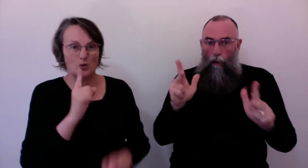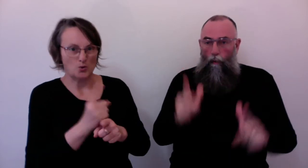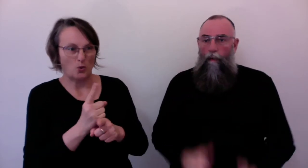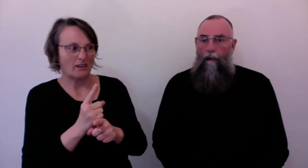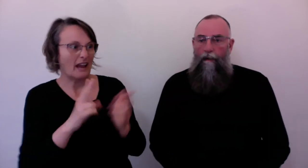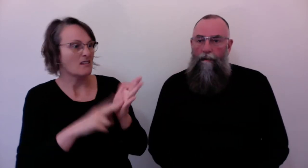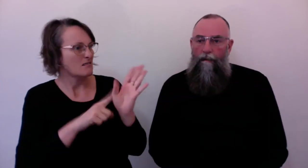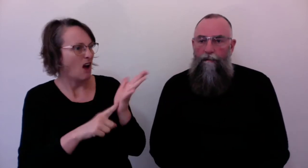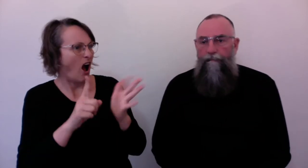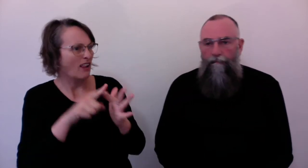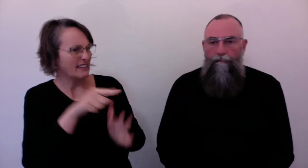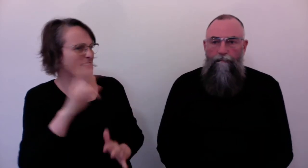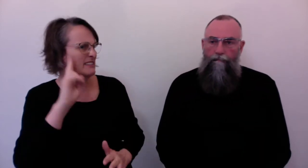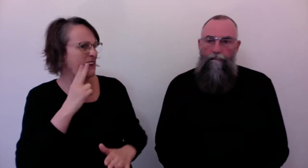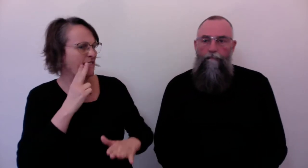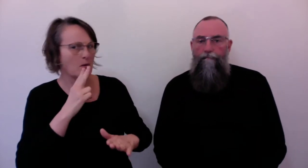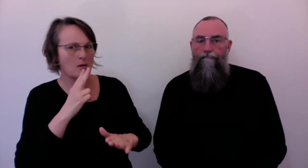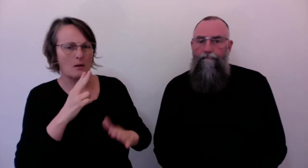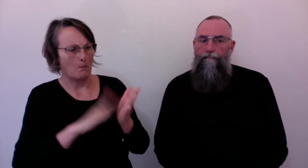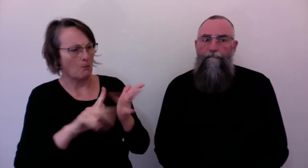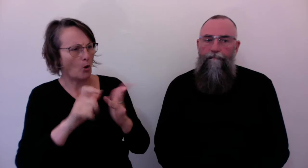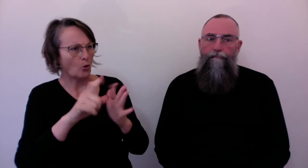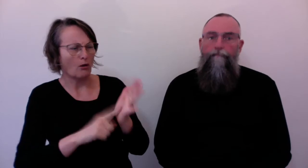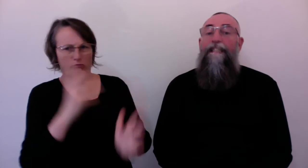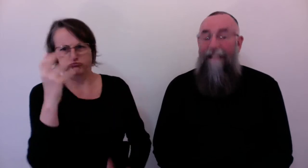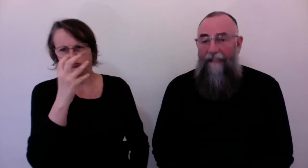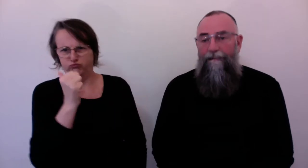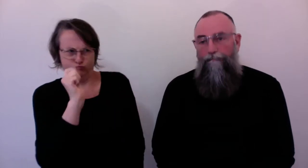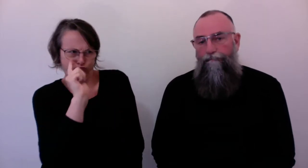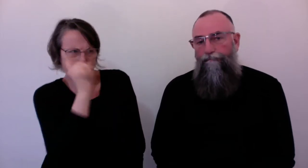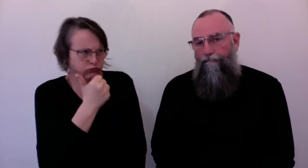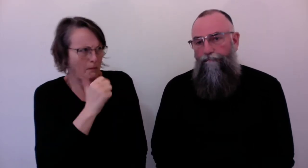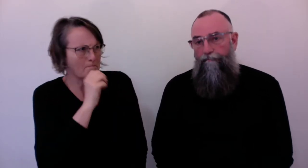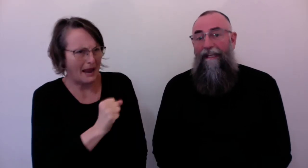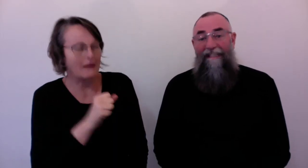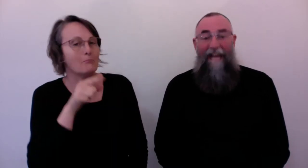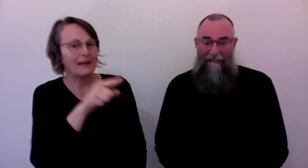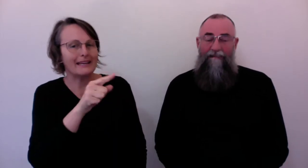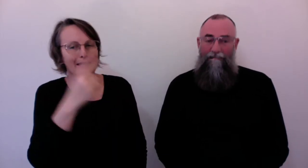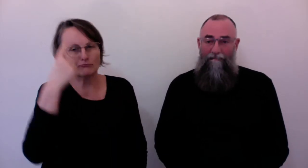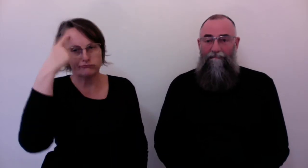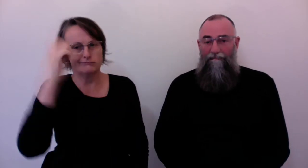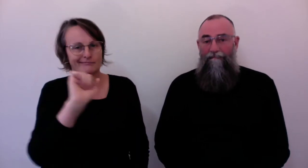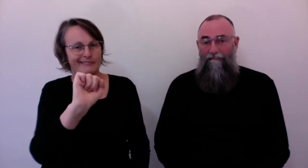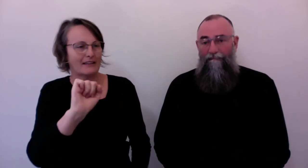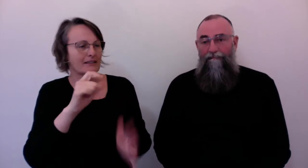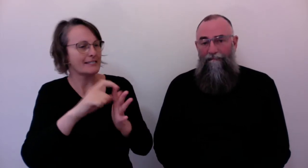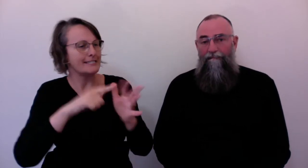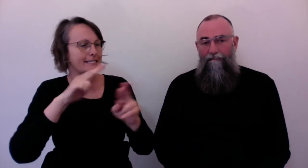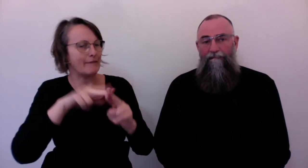Yeah. He's millions of followers. He made up that show. But Yes. before we get to that, how do your, if you know, Yeah. when you get